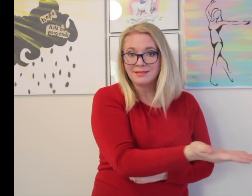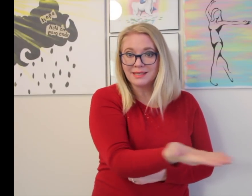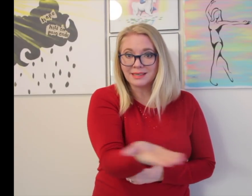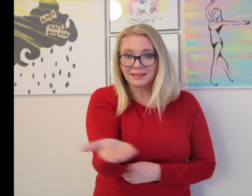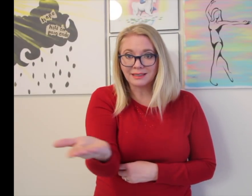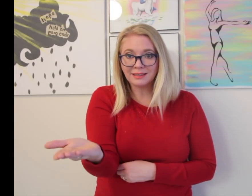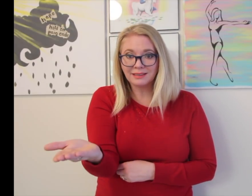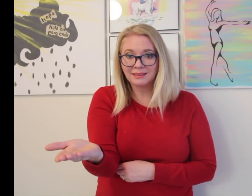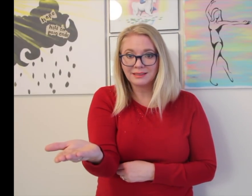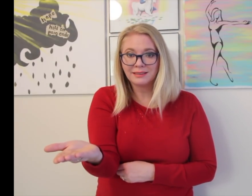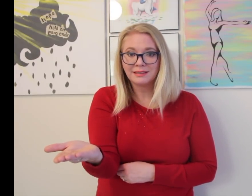The,